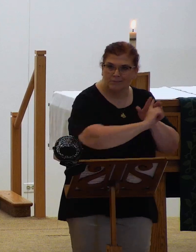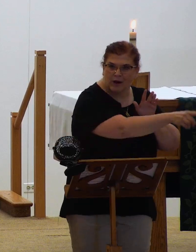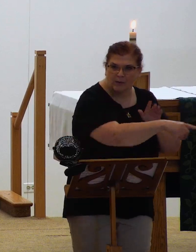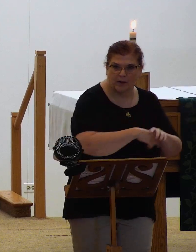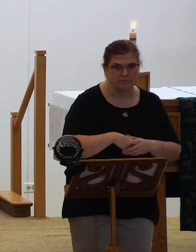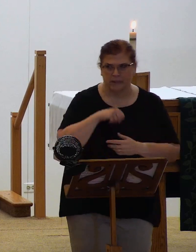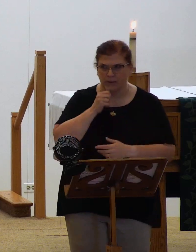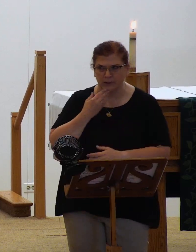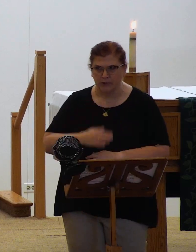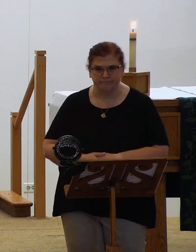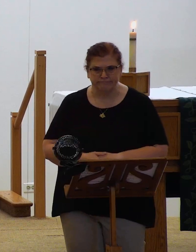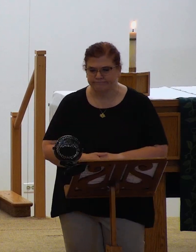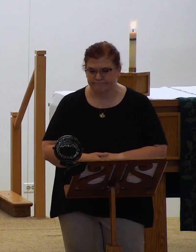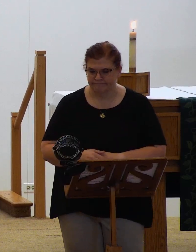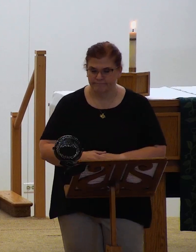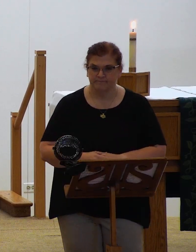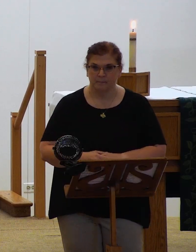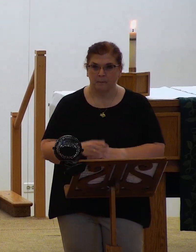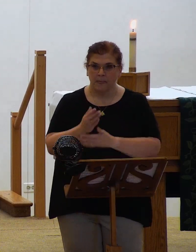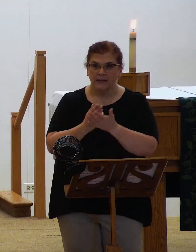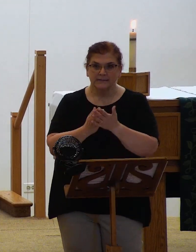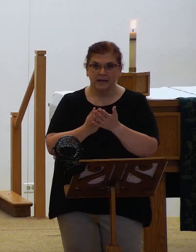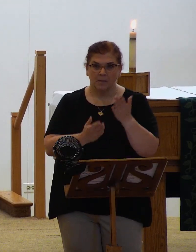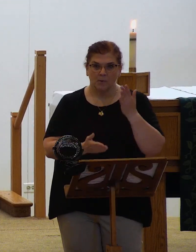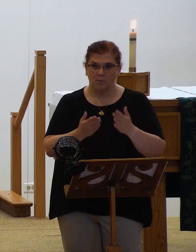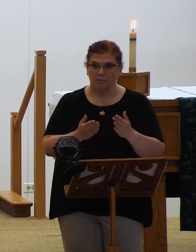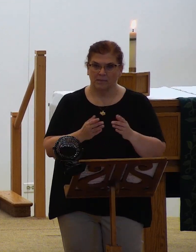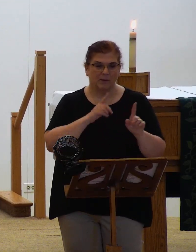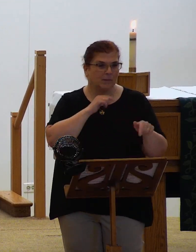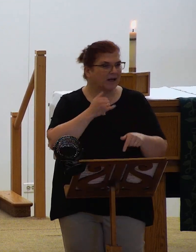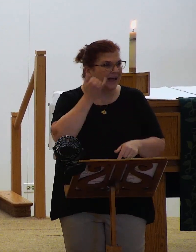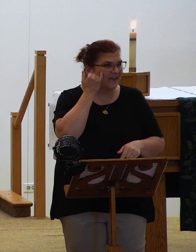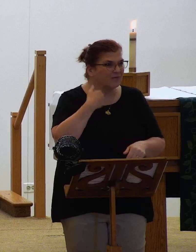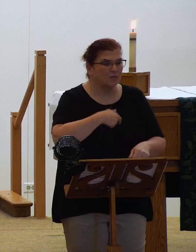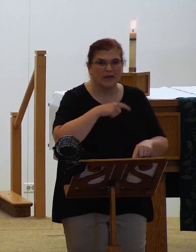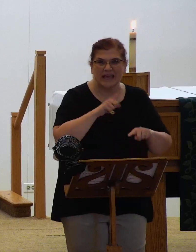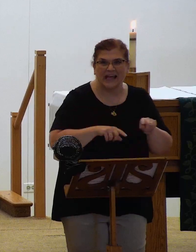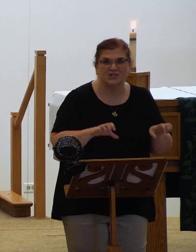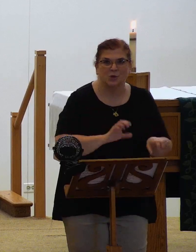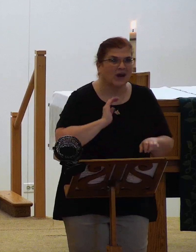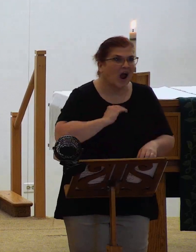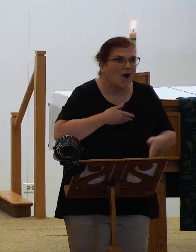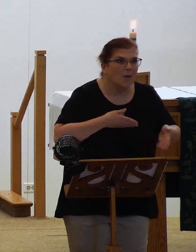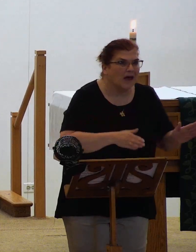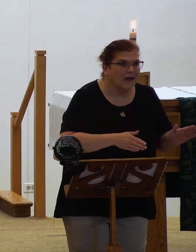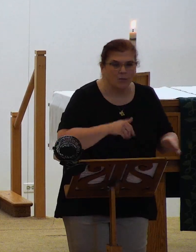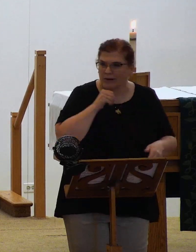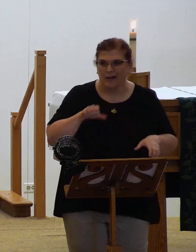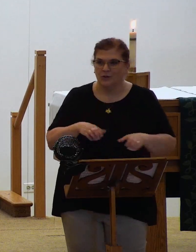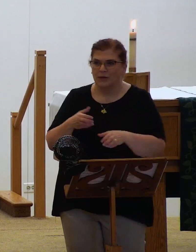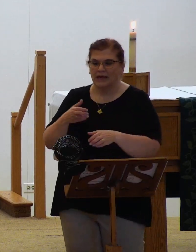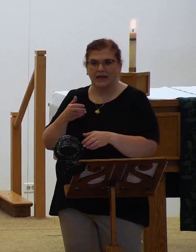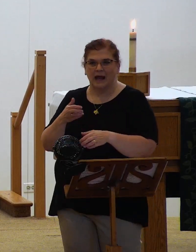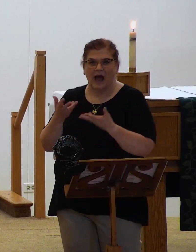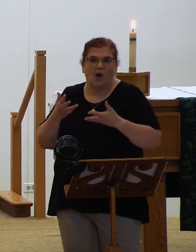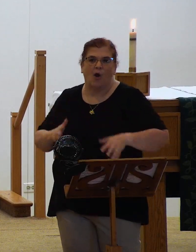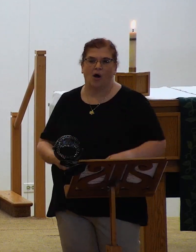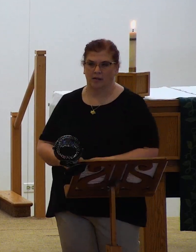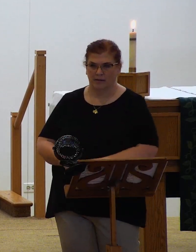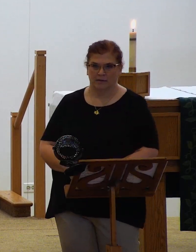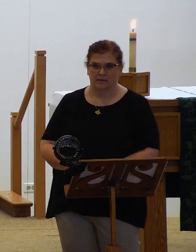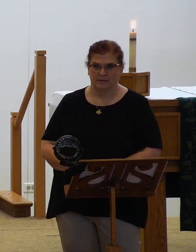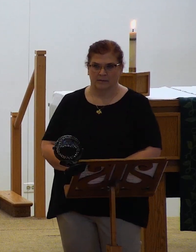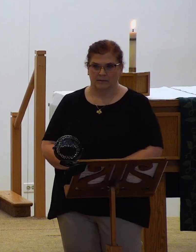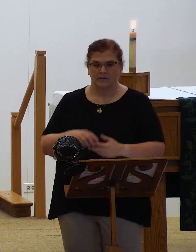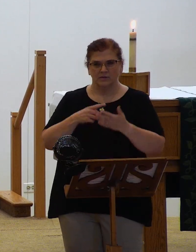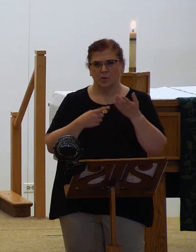all. There are some who might reply, "If we can't do it our way, then we just won't do it at all." So